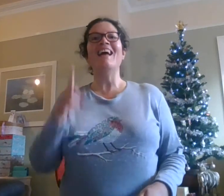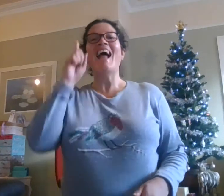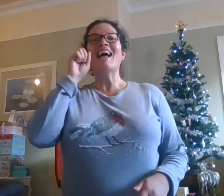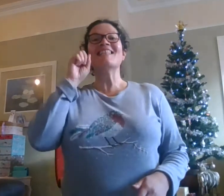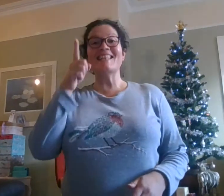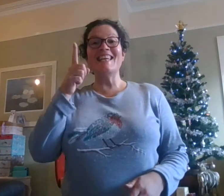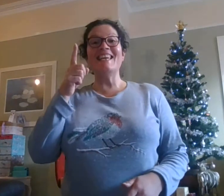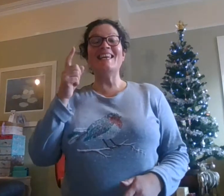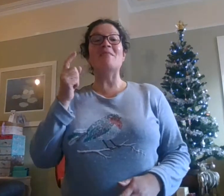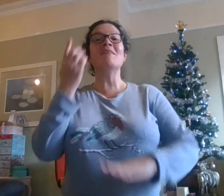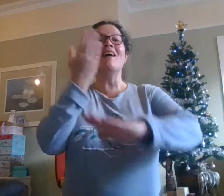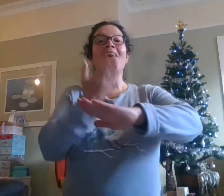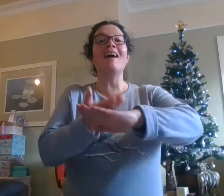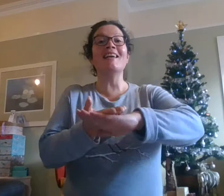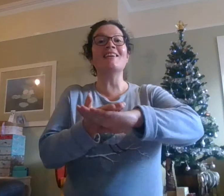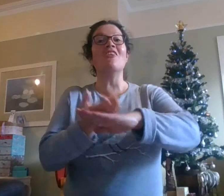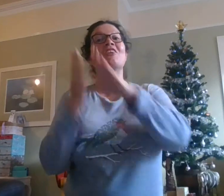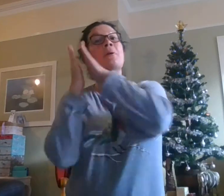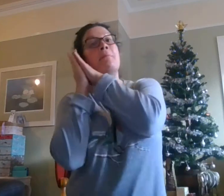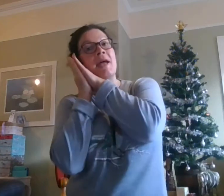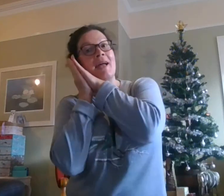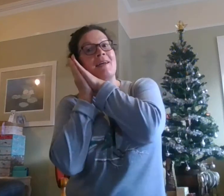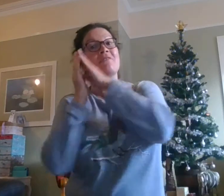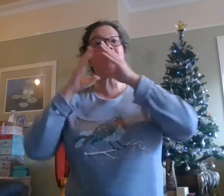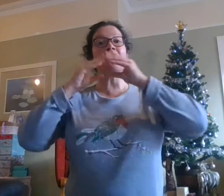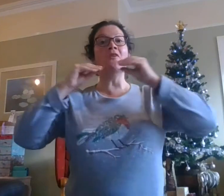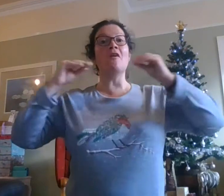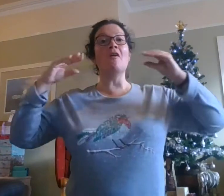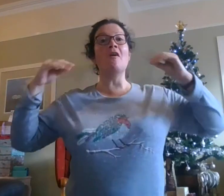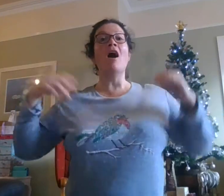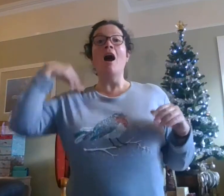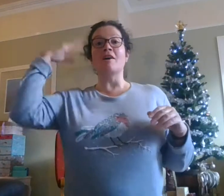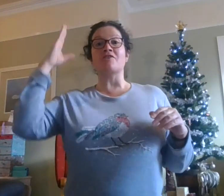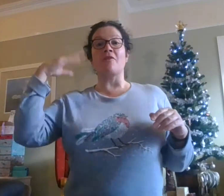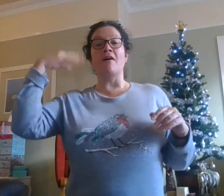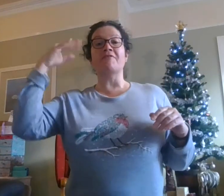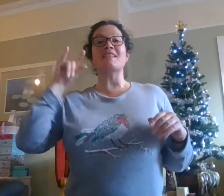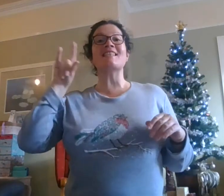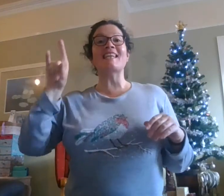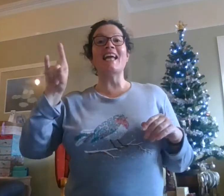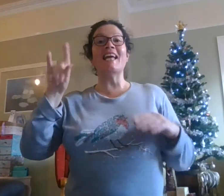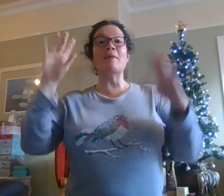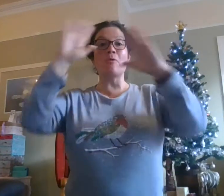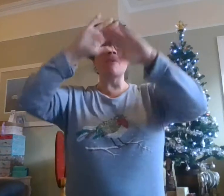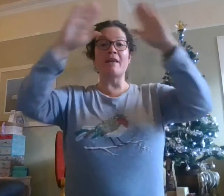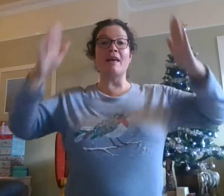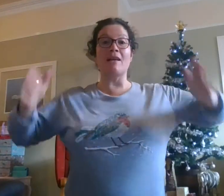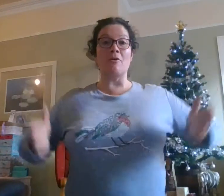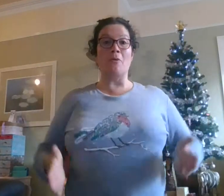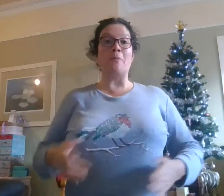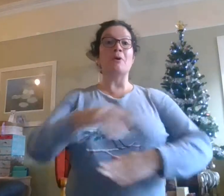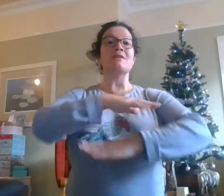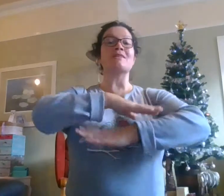see him lying on a bed of straw a draughty stable with an open